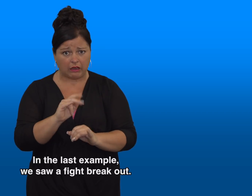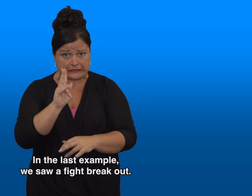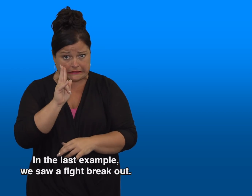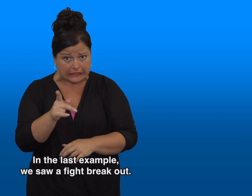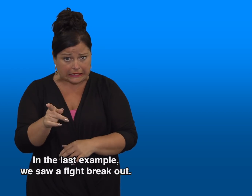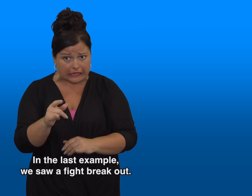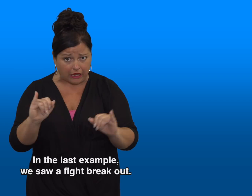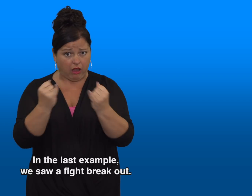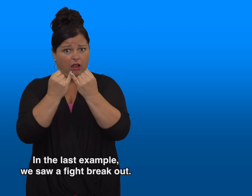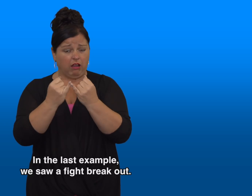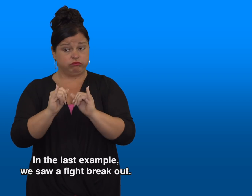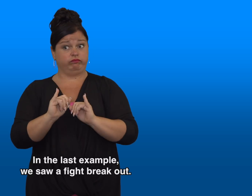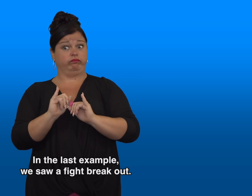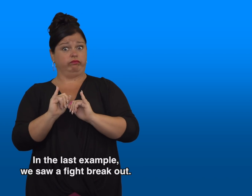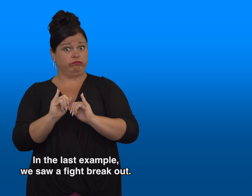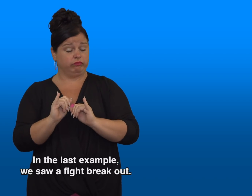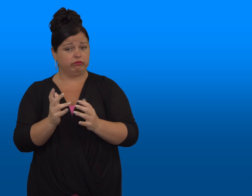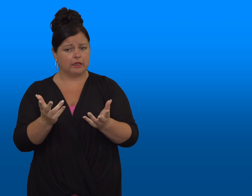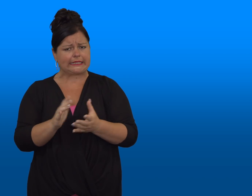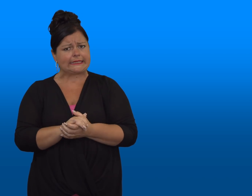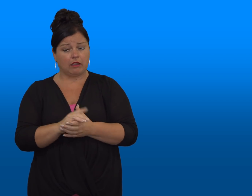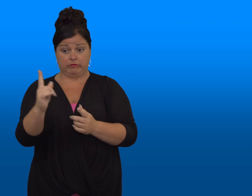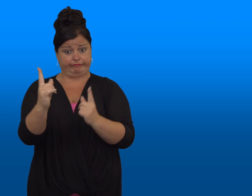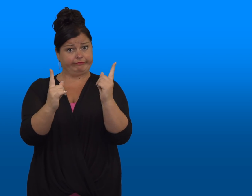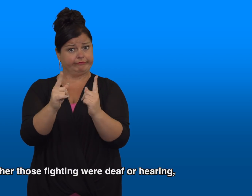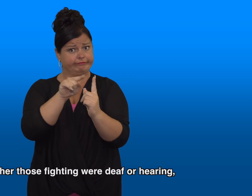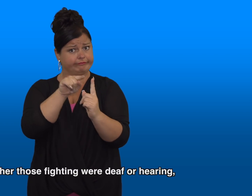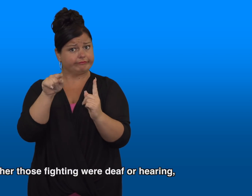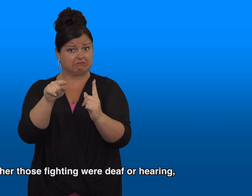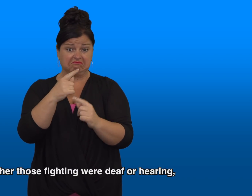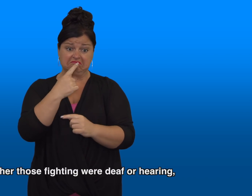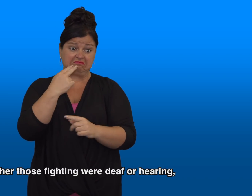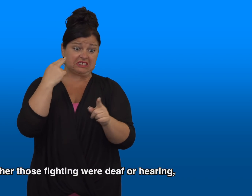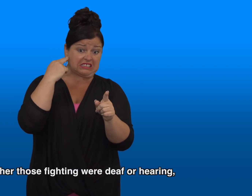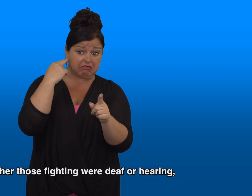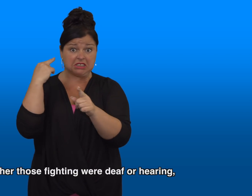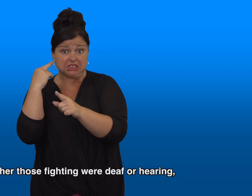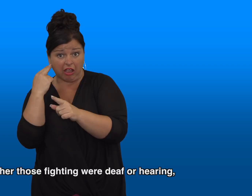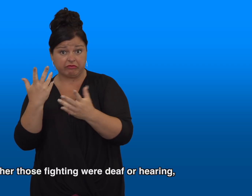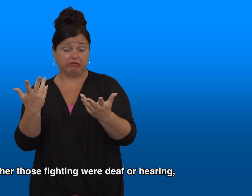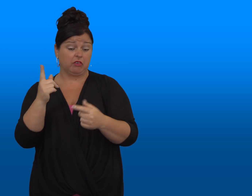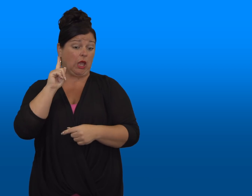In the last example, we saw a fight break out. Whether those fighting were deaf or